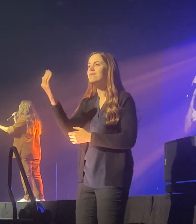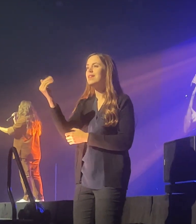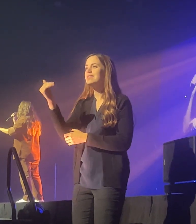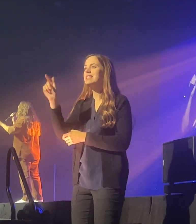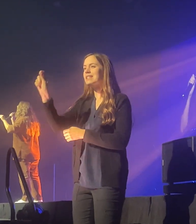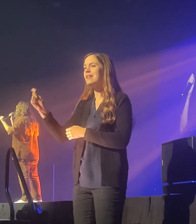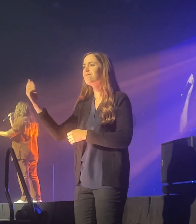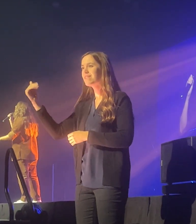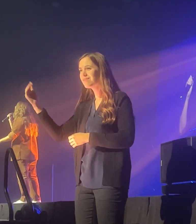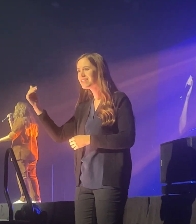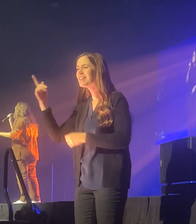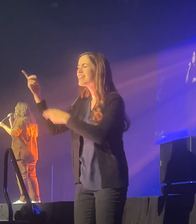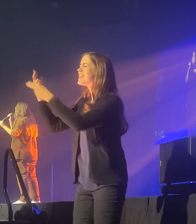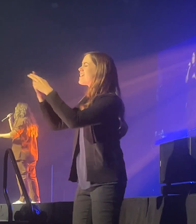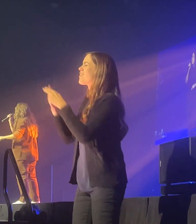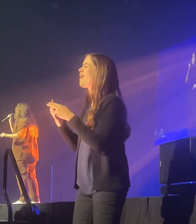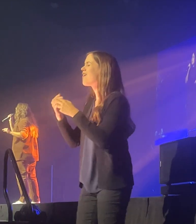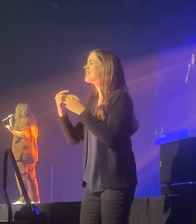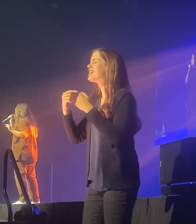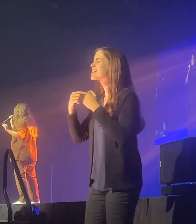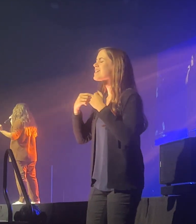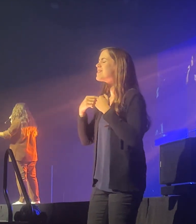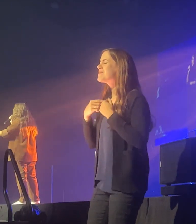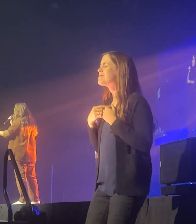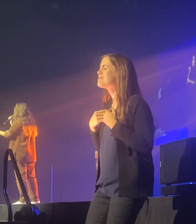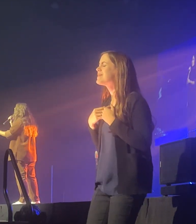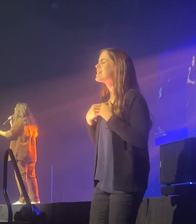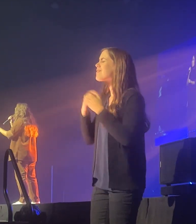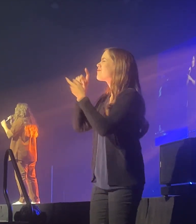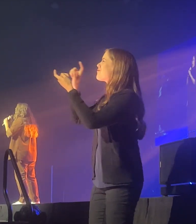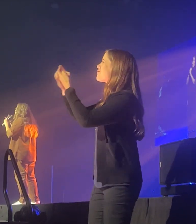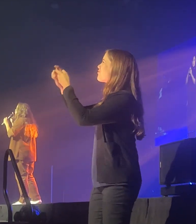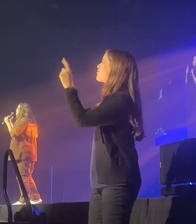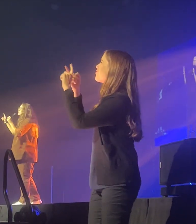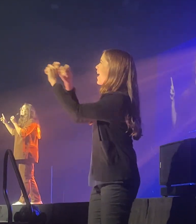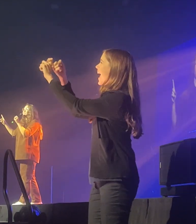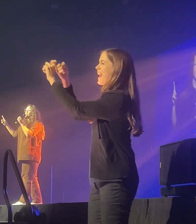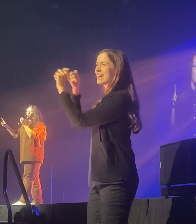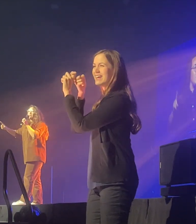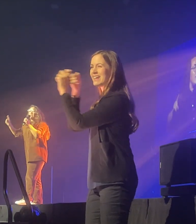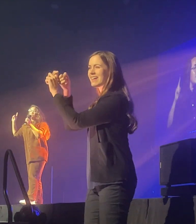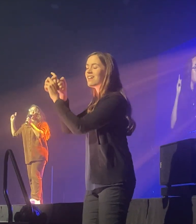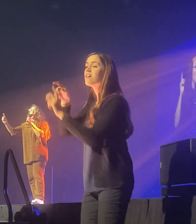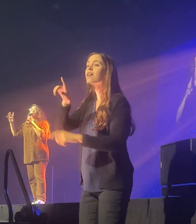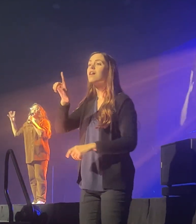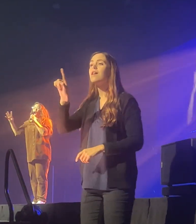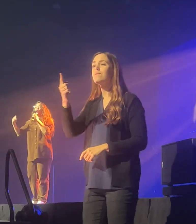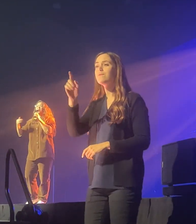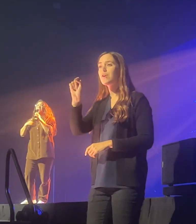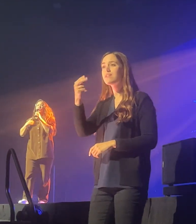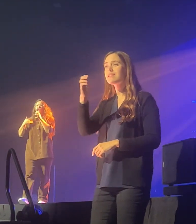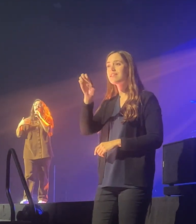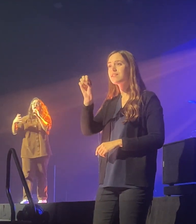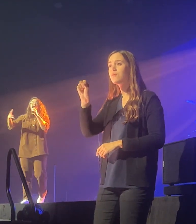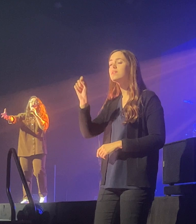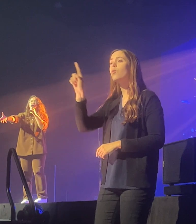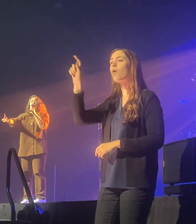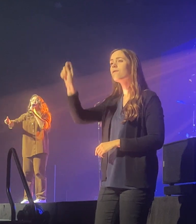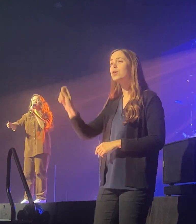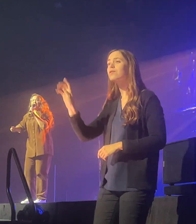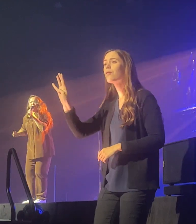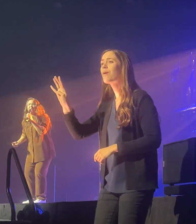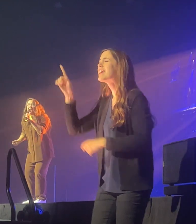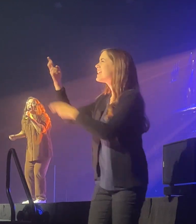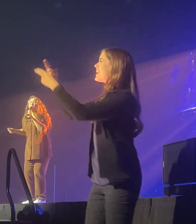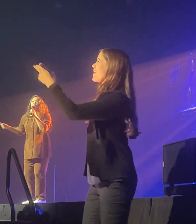15. He calls me friend. 1 Thessalonians 1, 4. He calls me